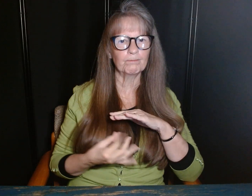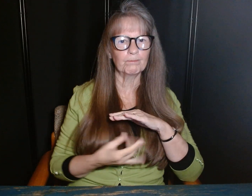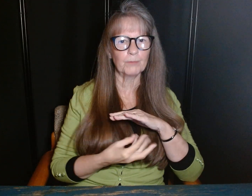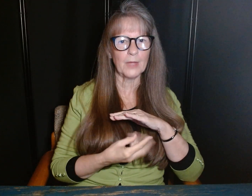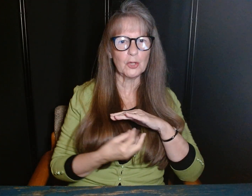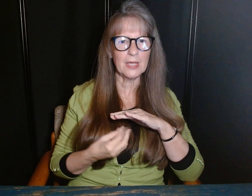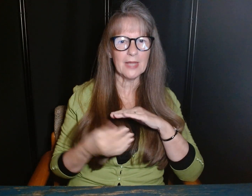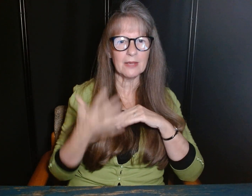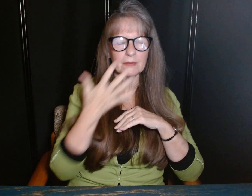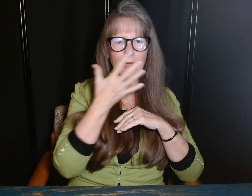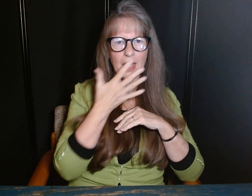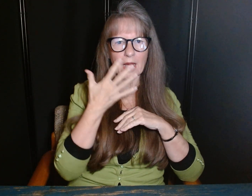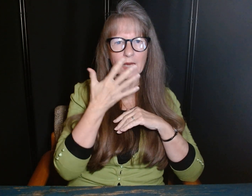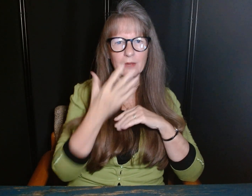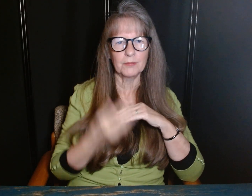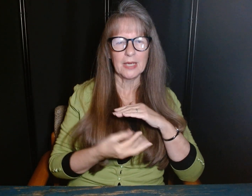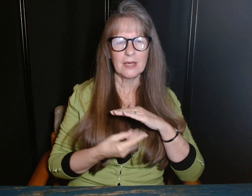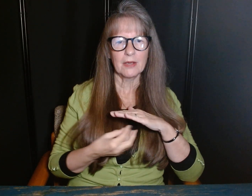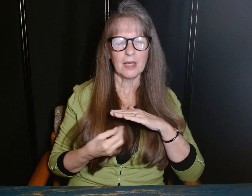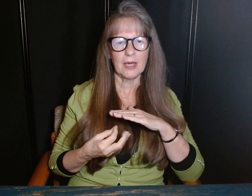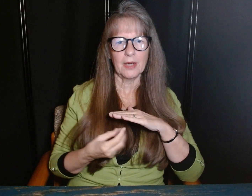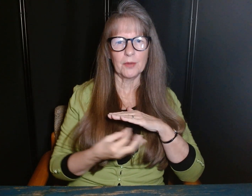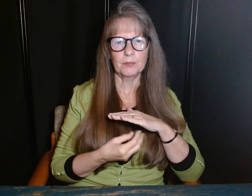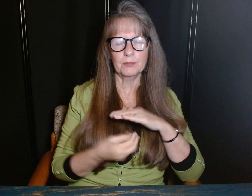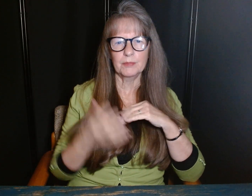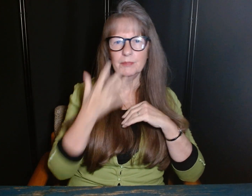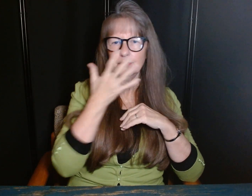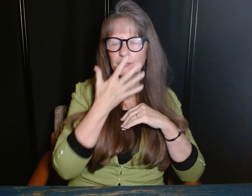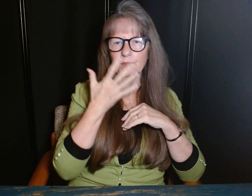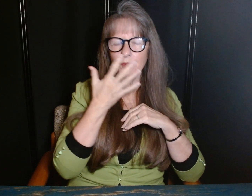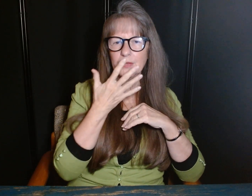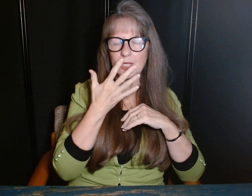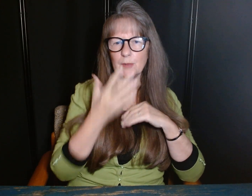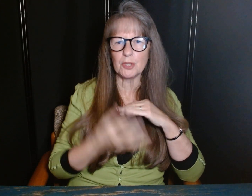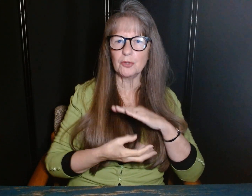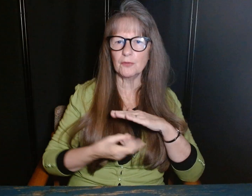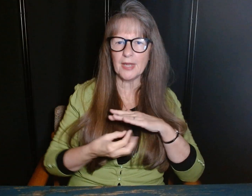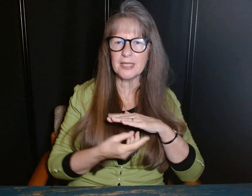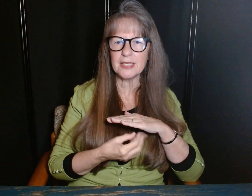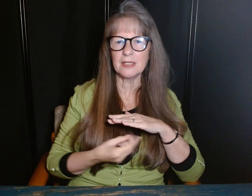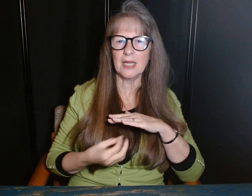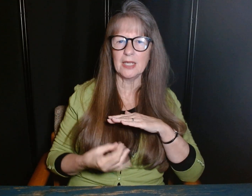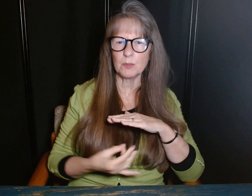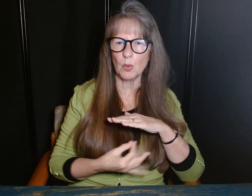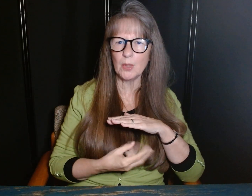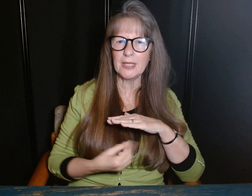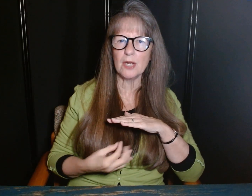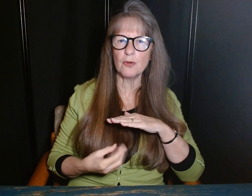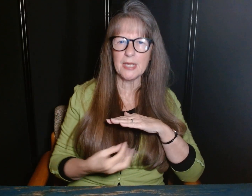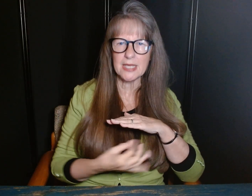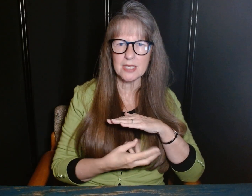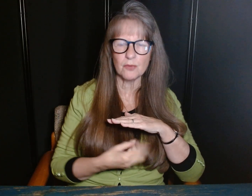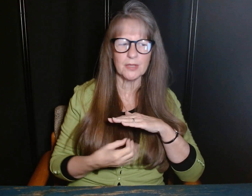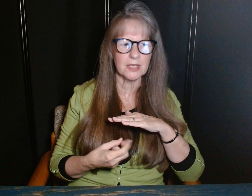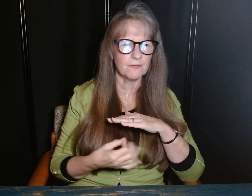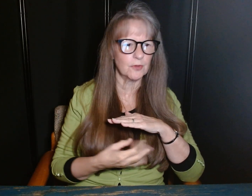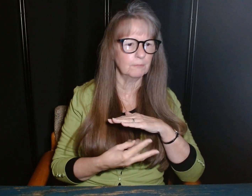and you need that uh, uh, expression on your face, and it's boiling underneath. Resentful,